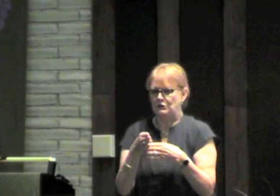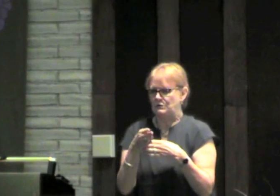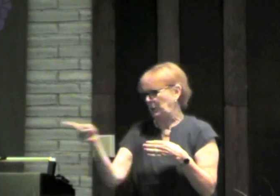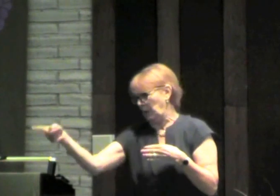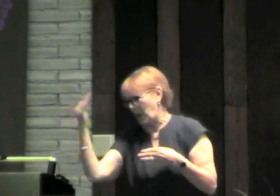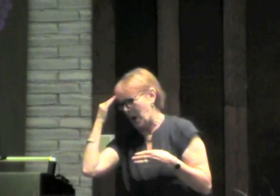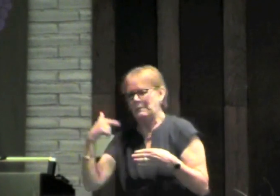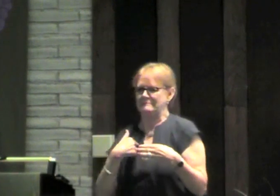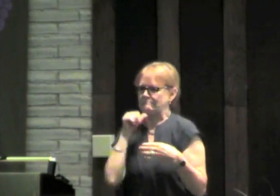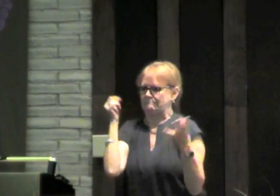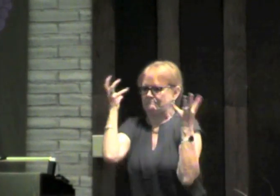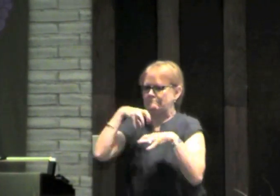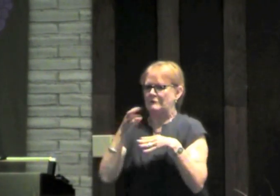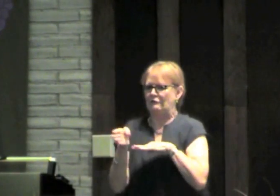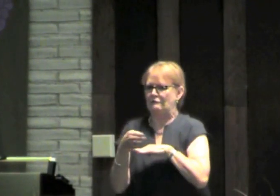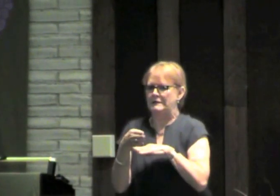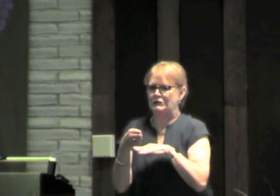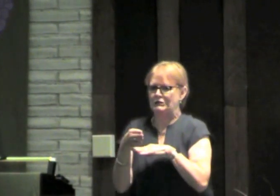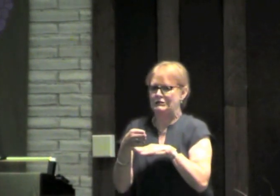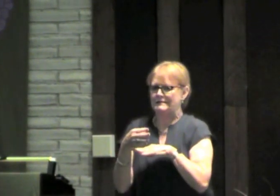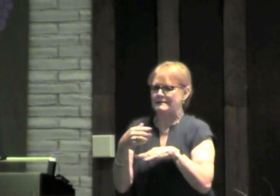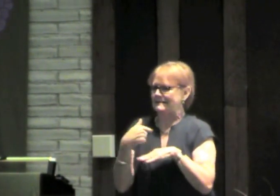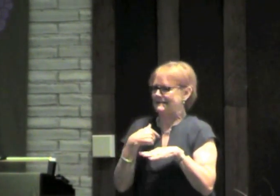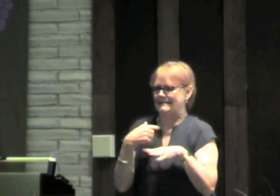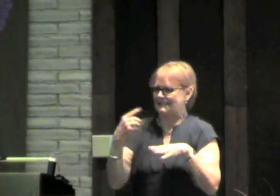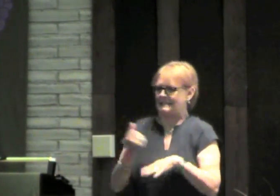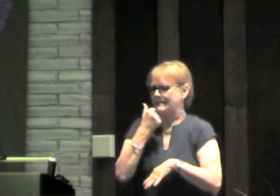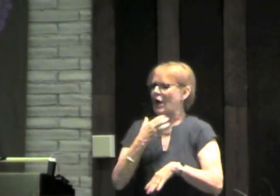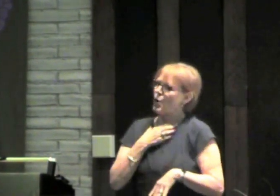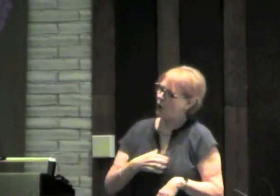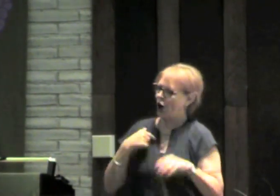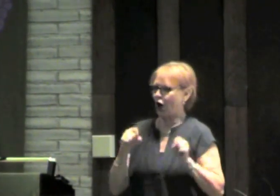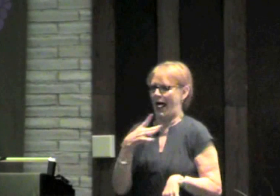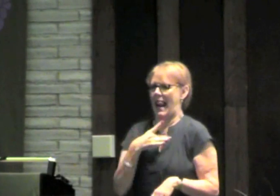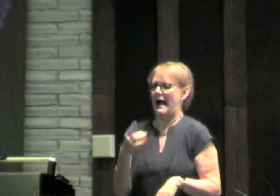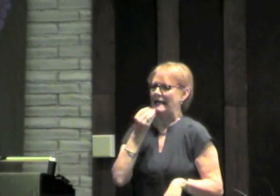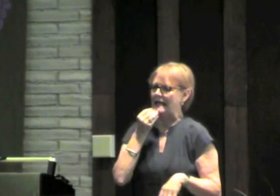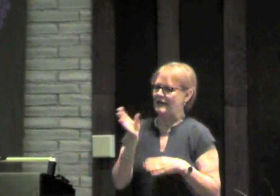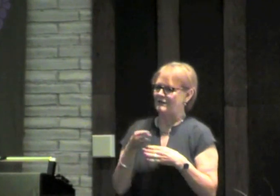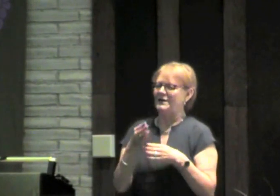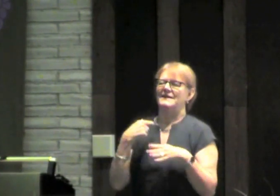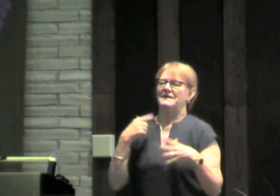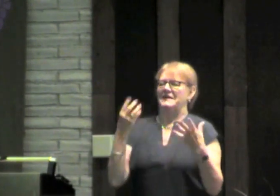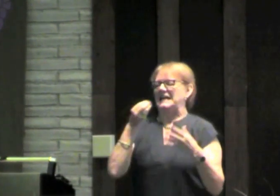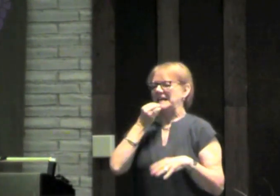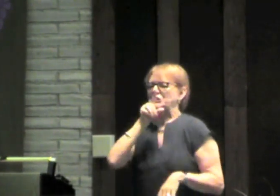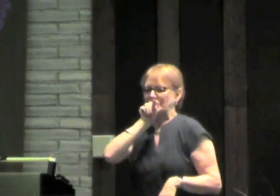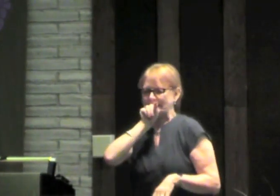mean, I don't eat fish. I'm not crazy about fish, but the fish were huge. I wish I liked to eat fish, but I don't.